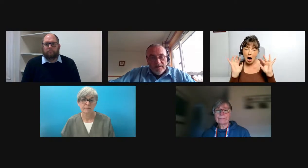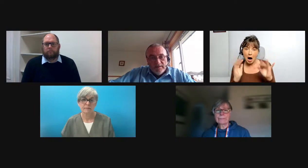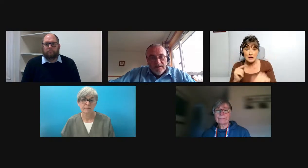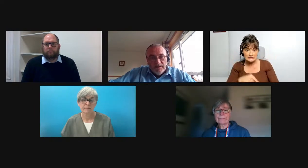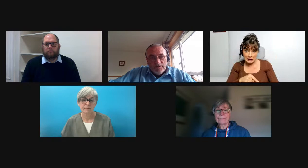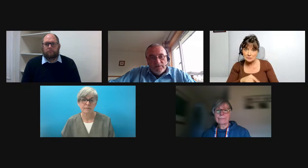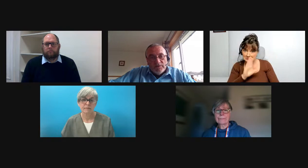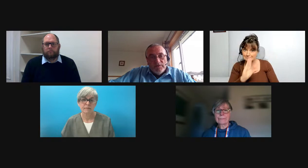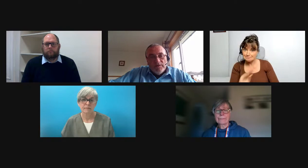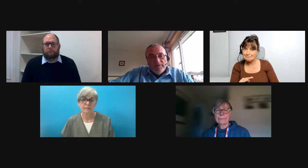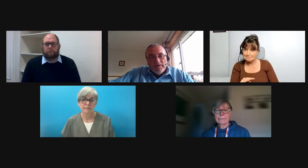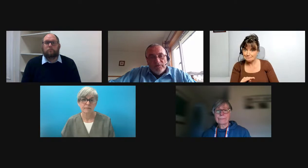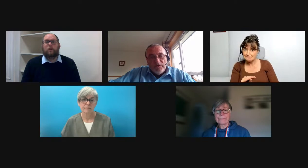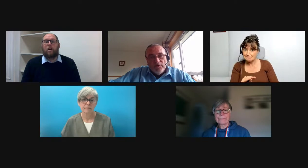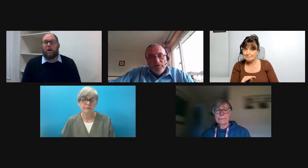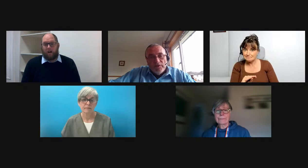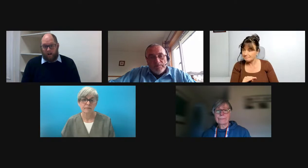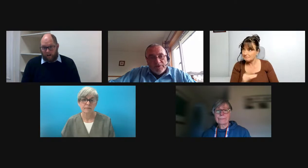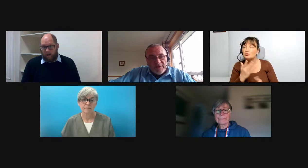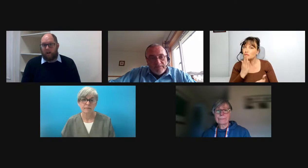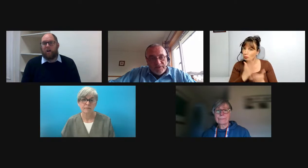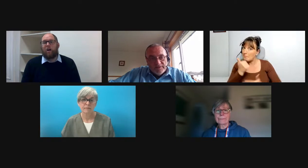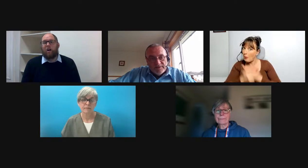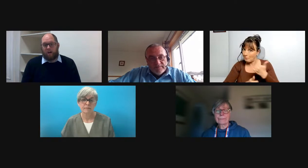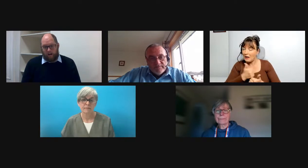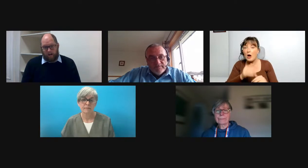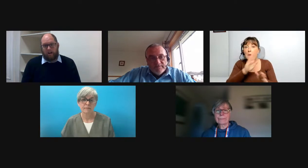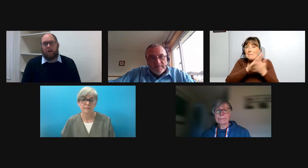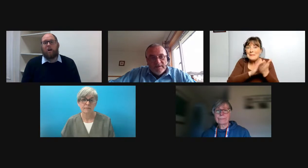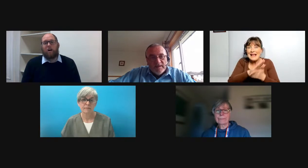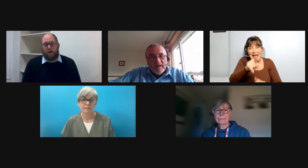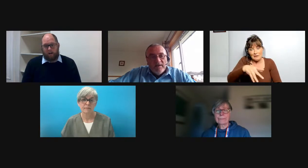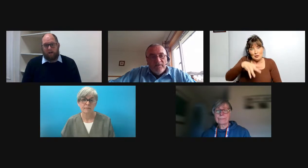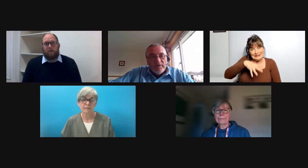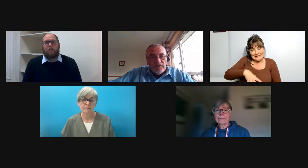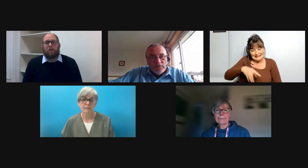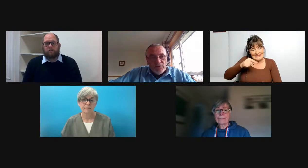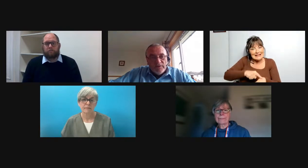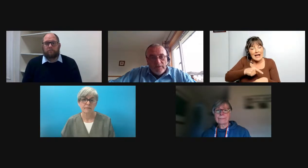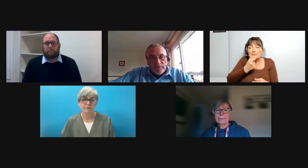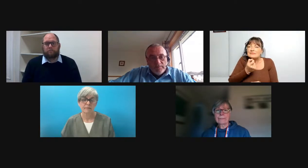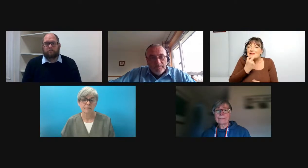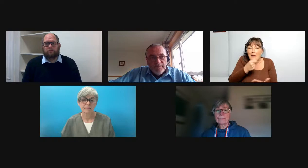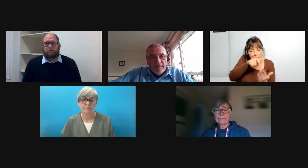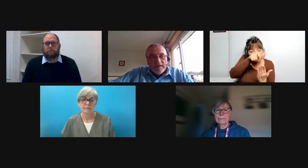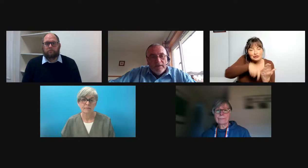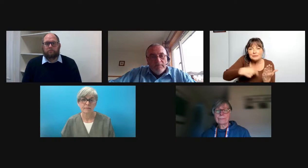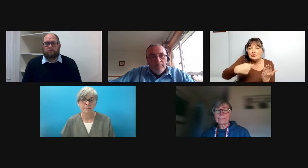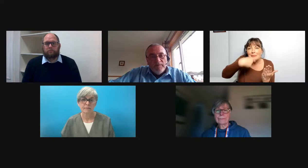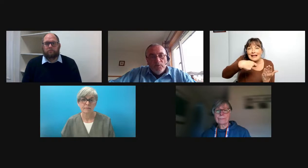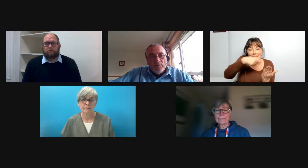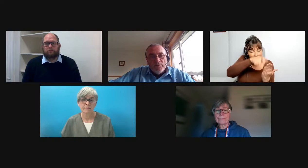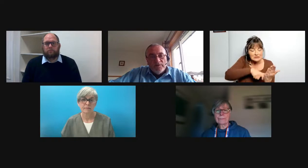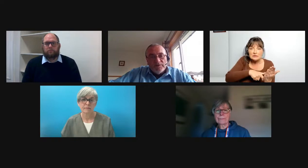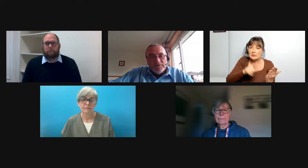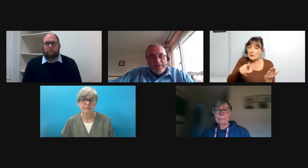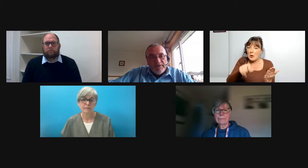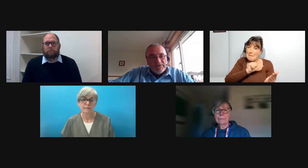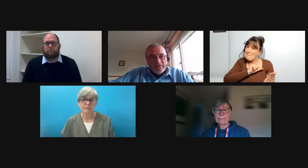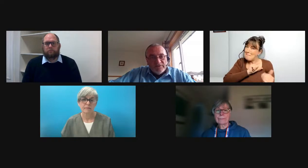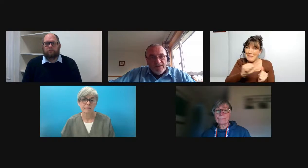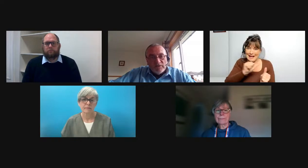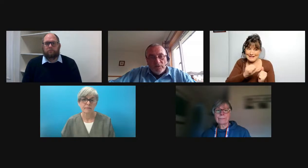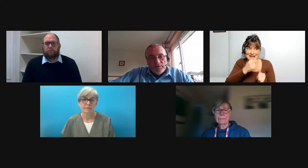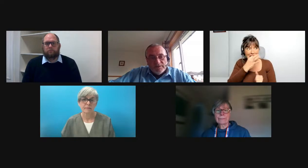require to renew your prescriptions, that you do so now before your